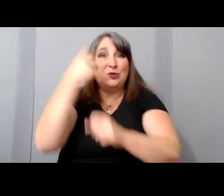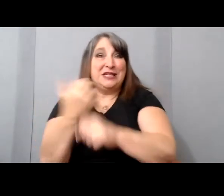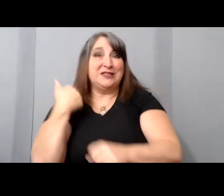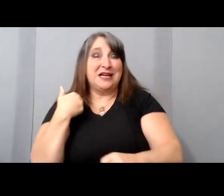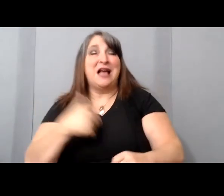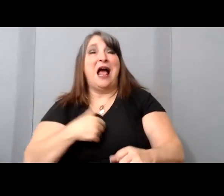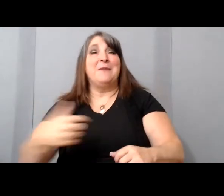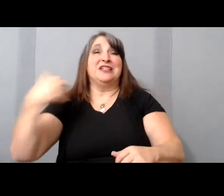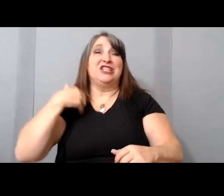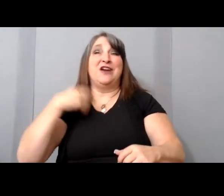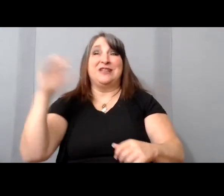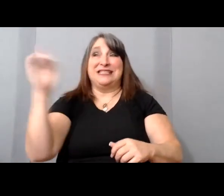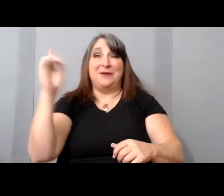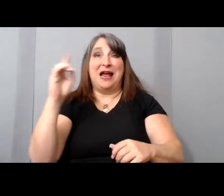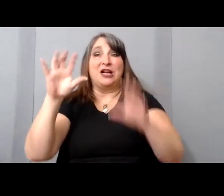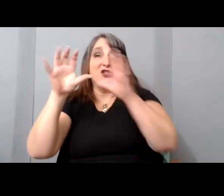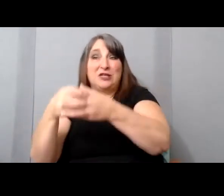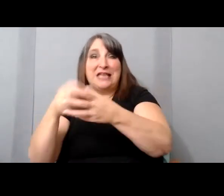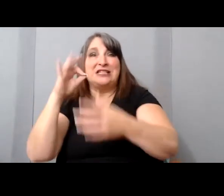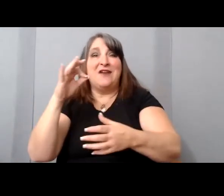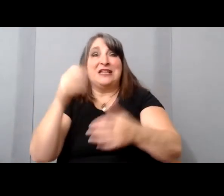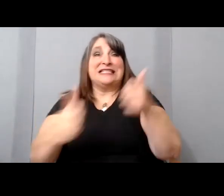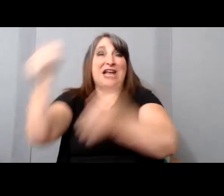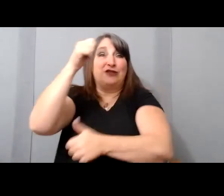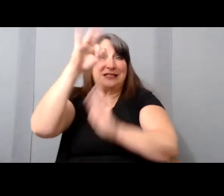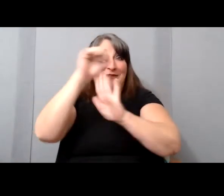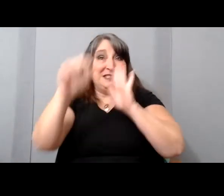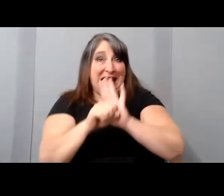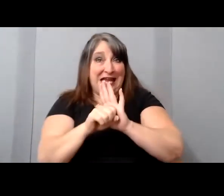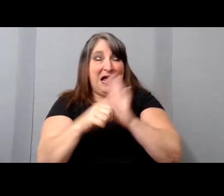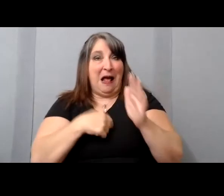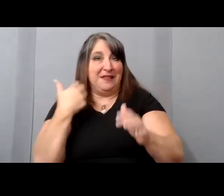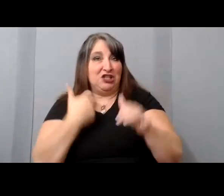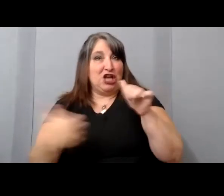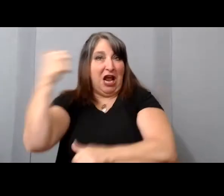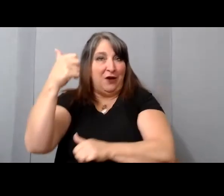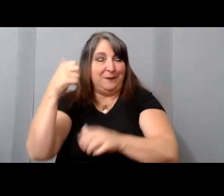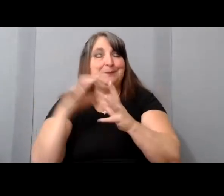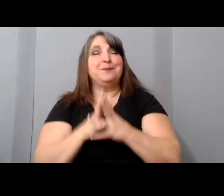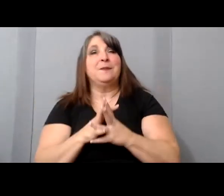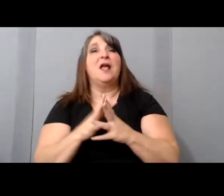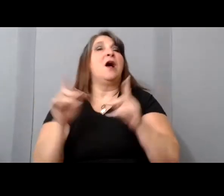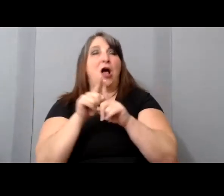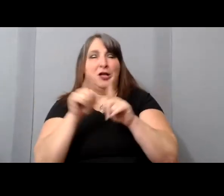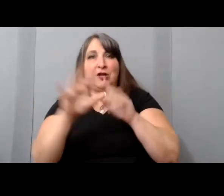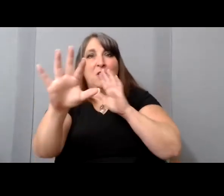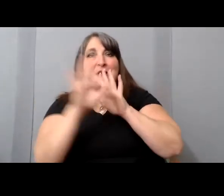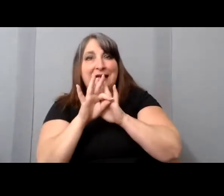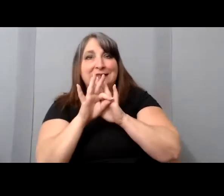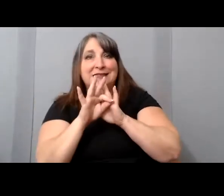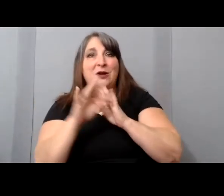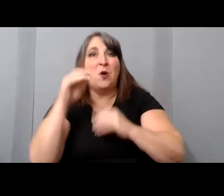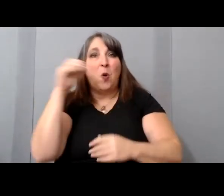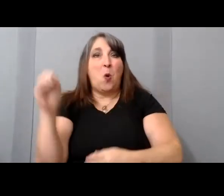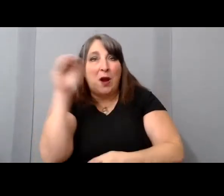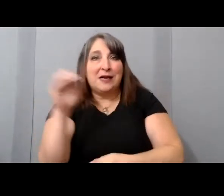Democratic Association of Secretaries of State. This cycle, we also helped elect Oregon Secretary of State-elect